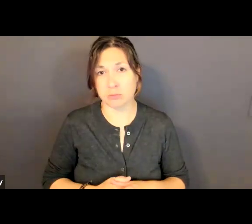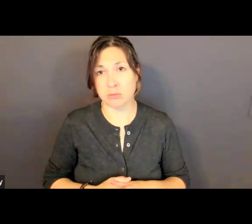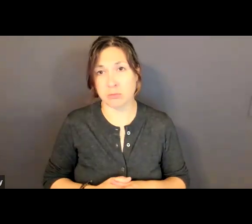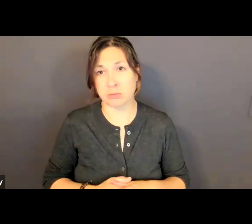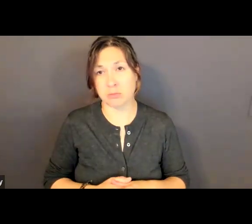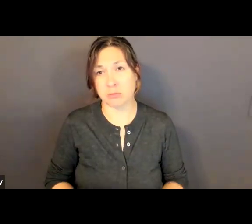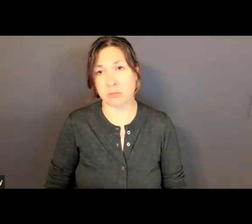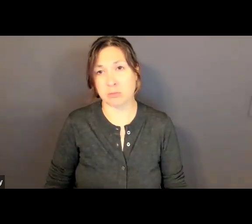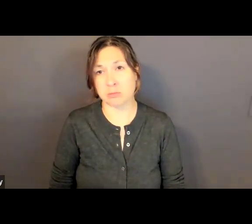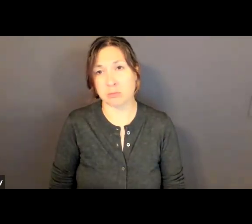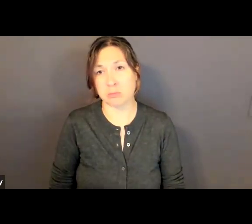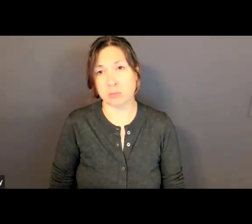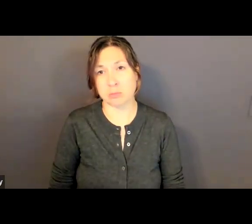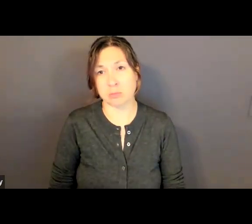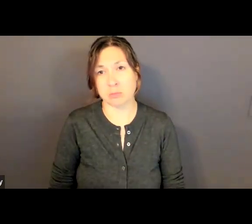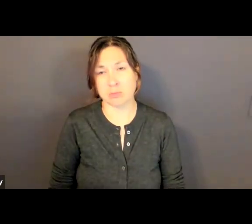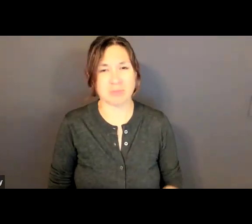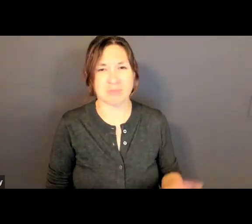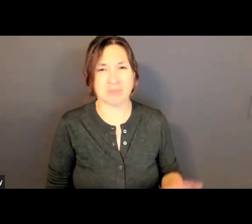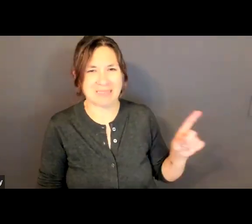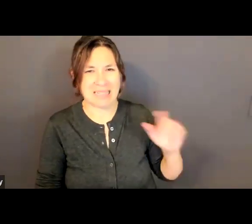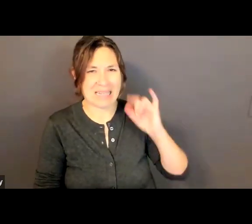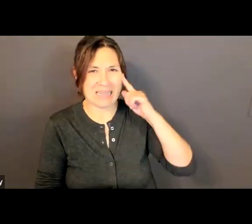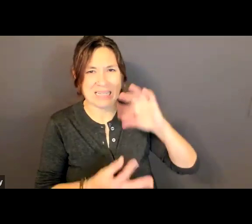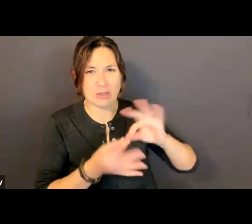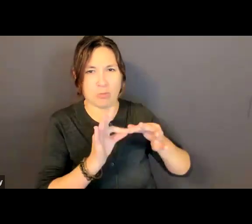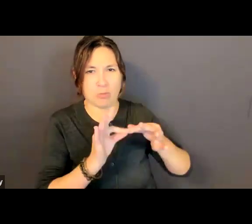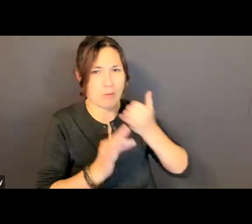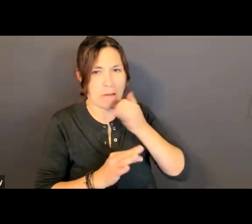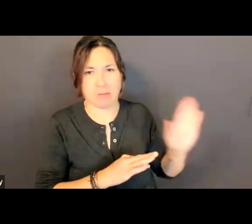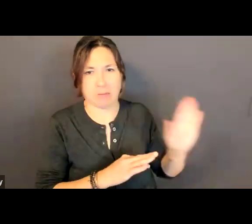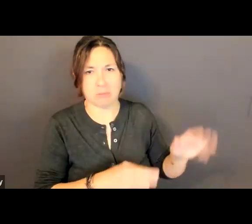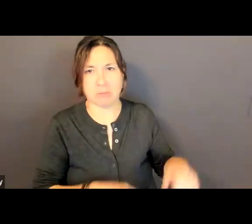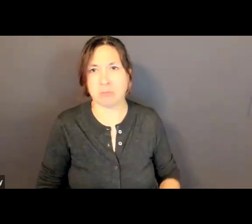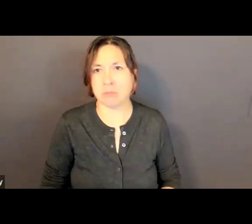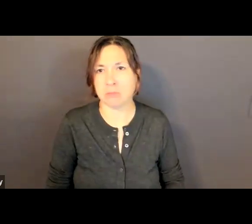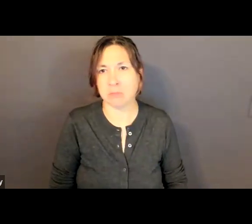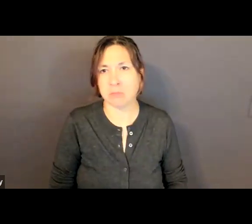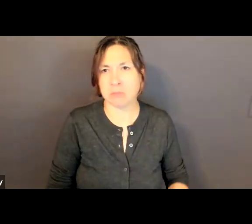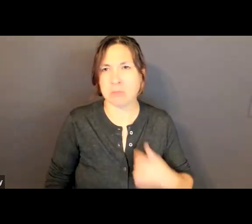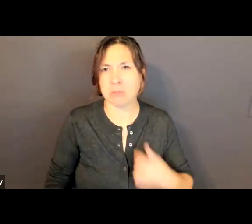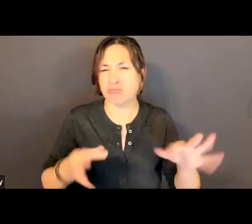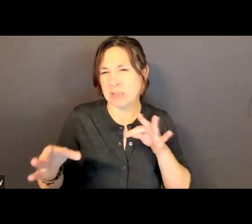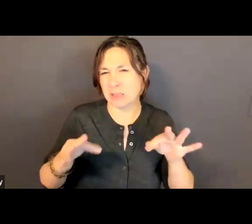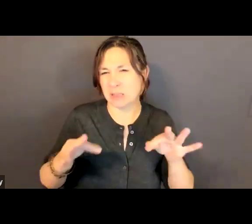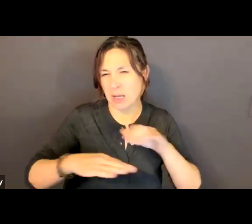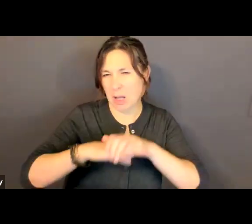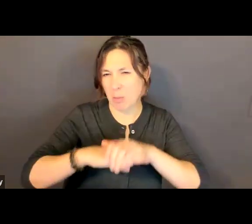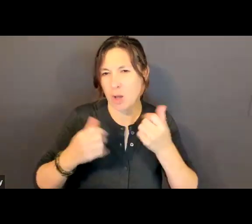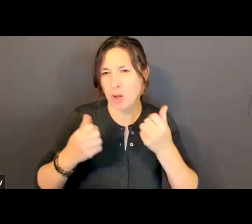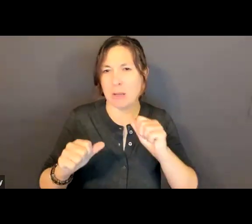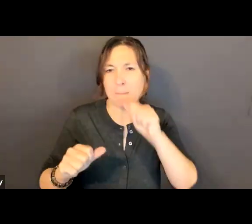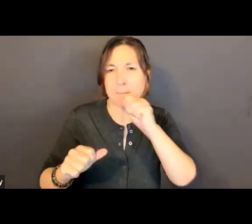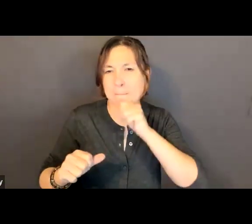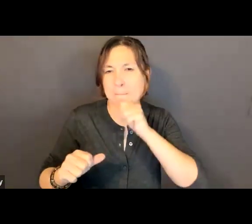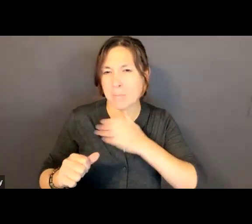I think maybe she have a little confused. Oh, sorry. I want to explain in English. I'm trying. Patient for me,